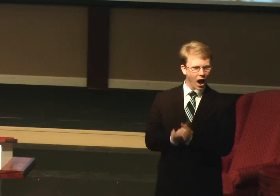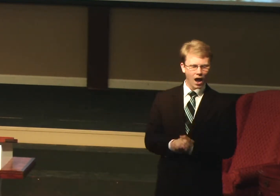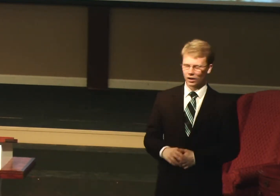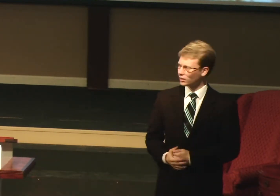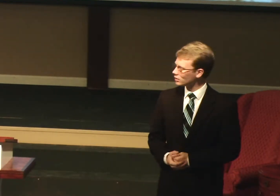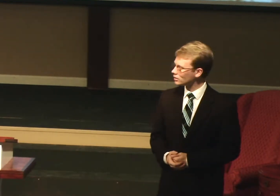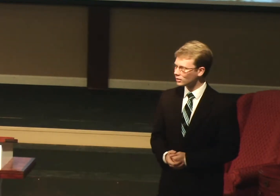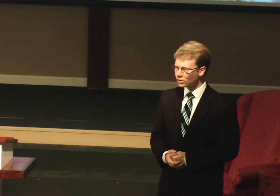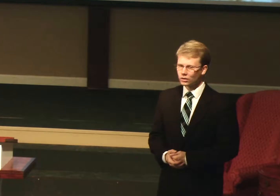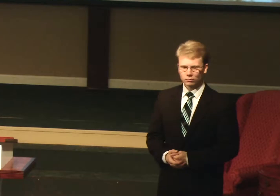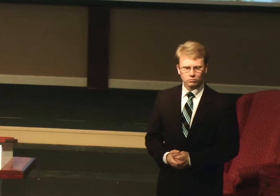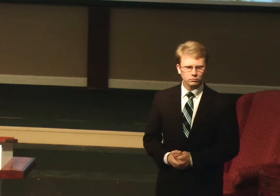I need for you to come for the wedding.